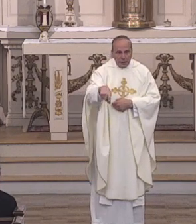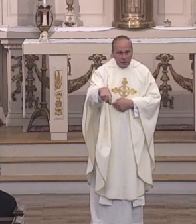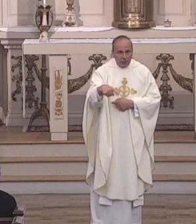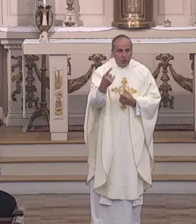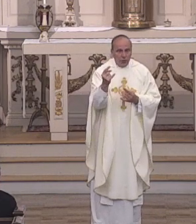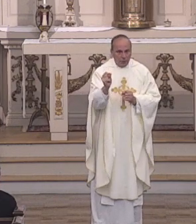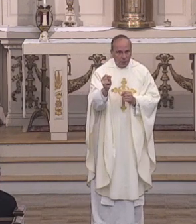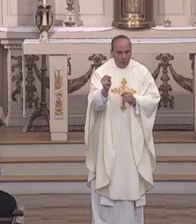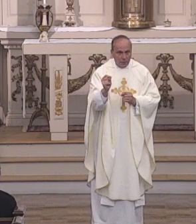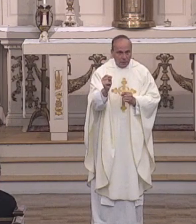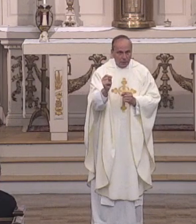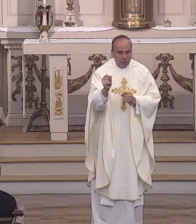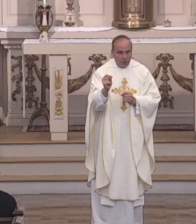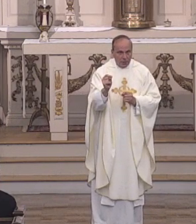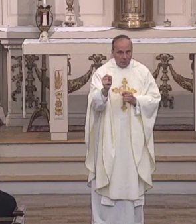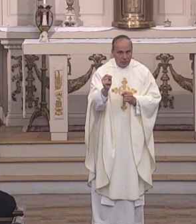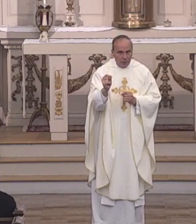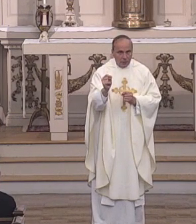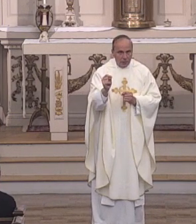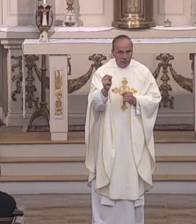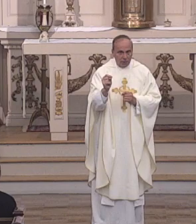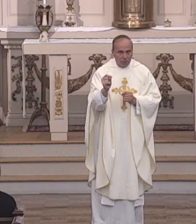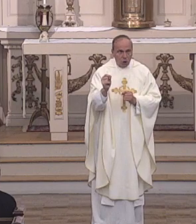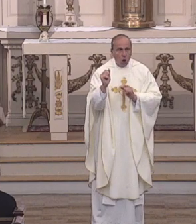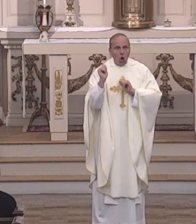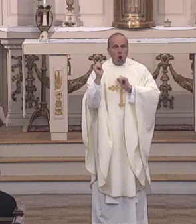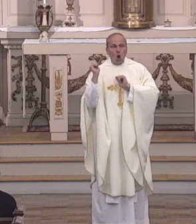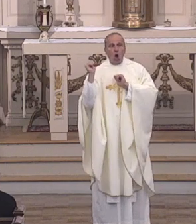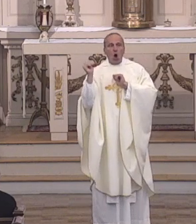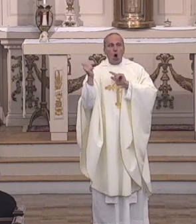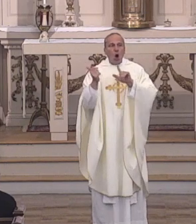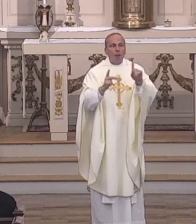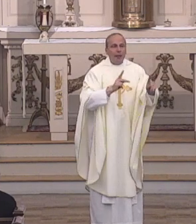Eucharist, which we need to do,